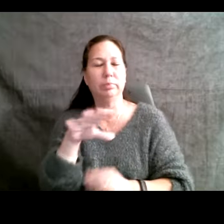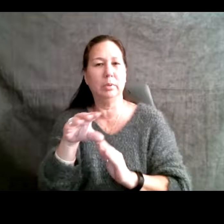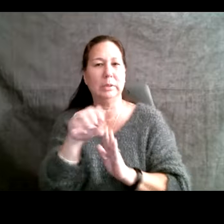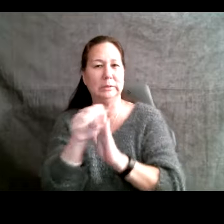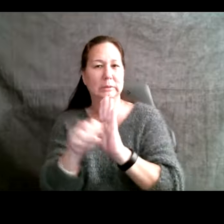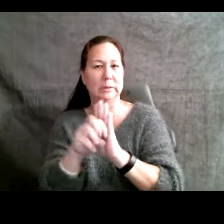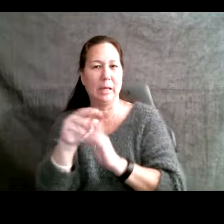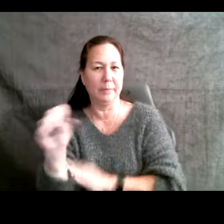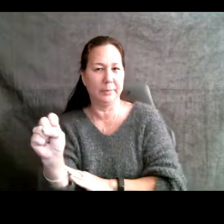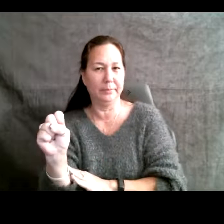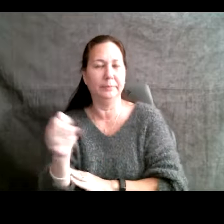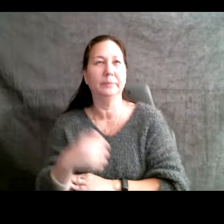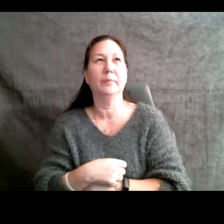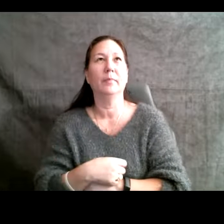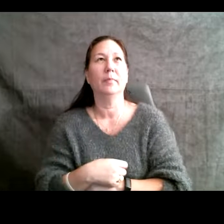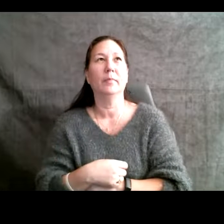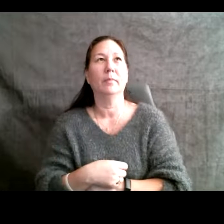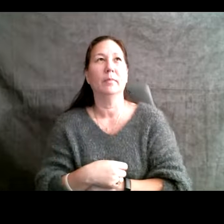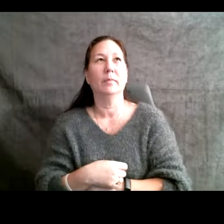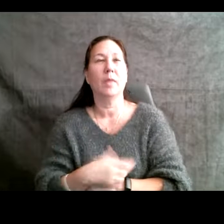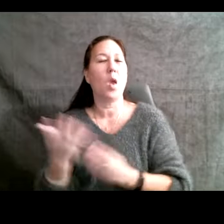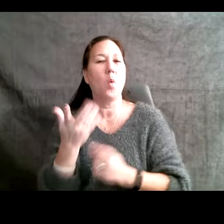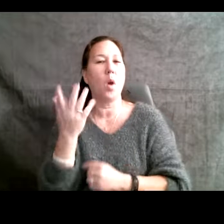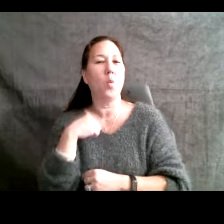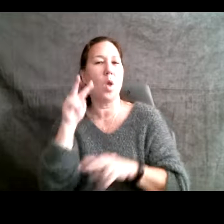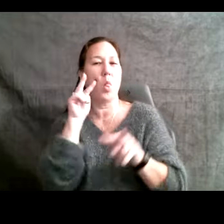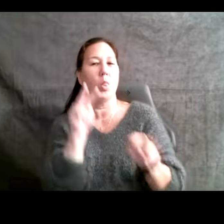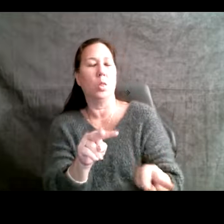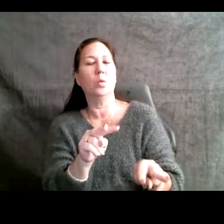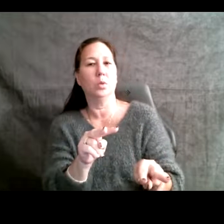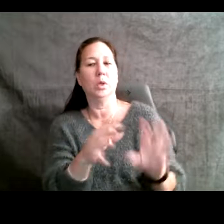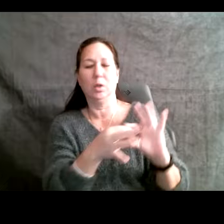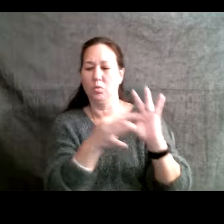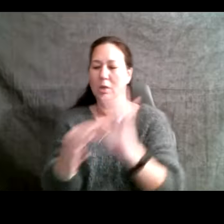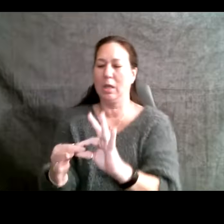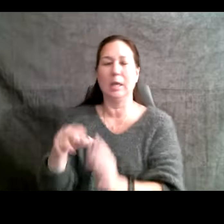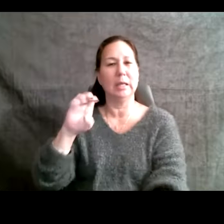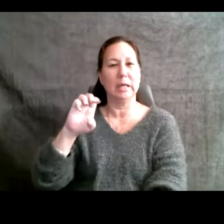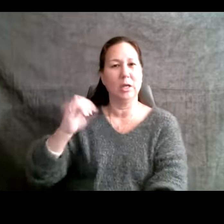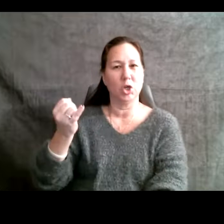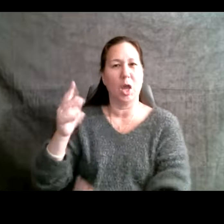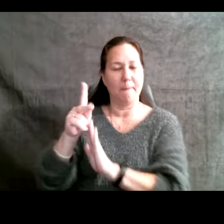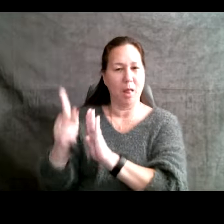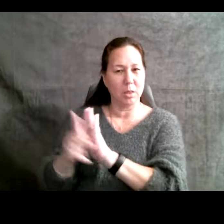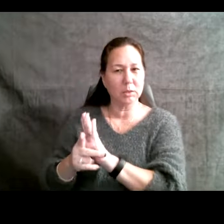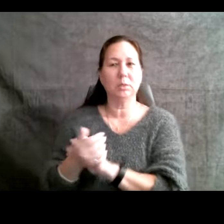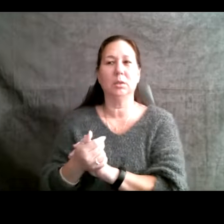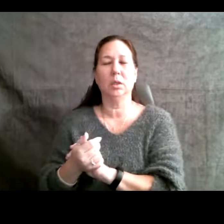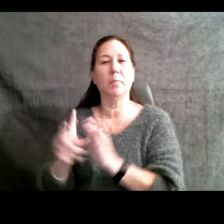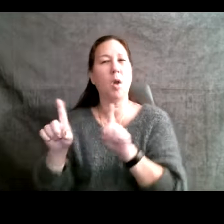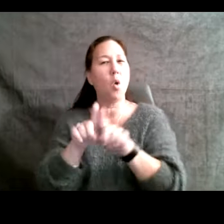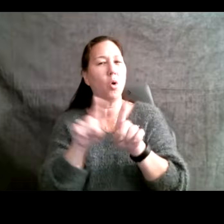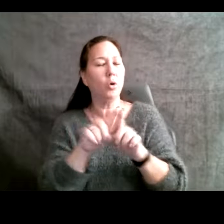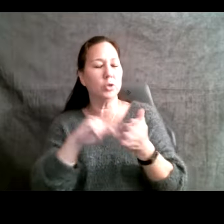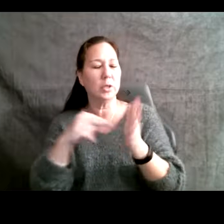that to me, and we're looking at that in terms of the EJ policy as well as the definition that's included in